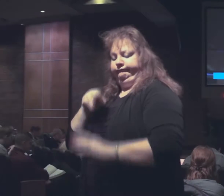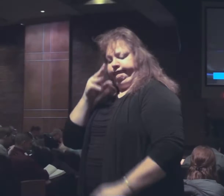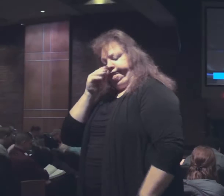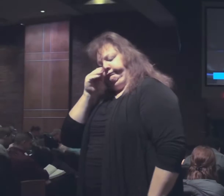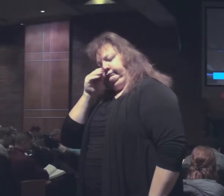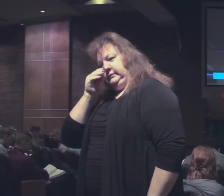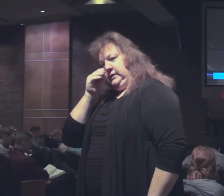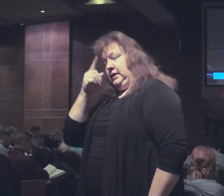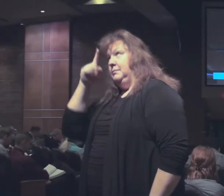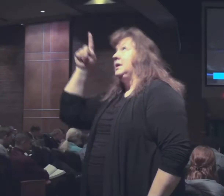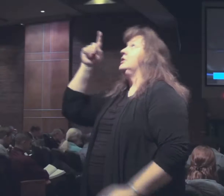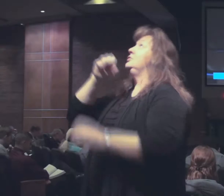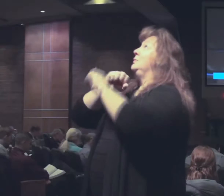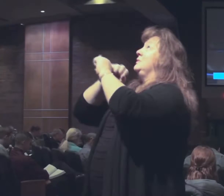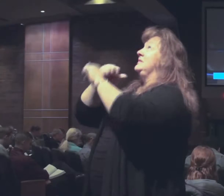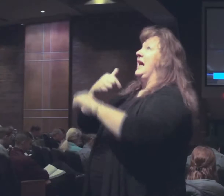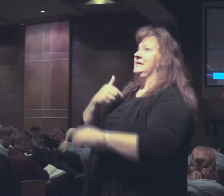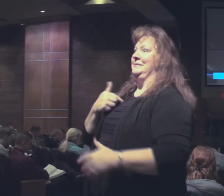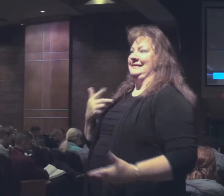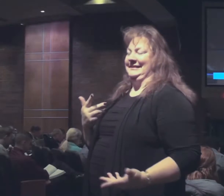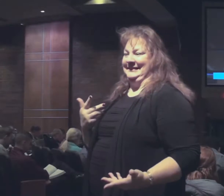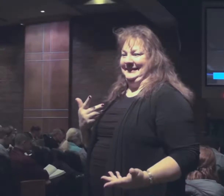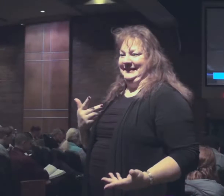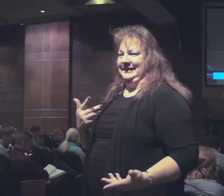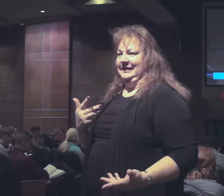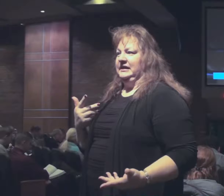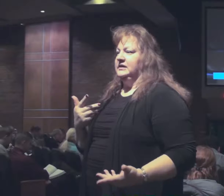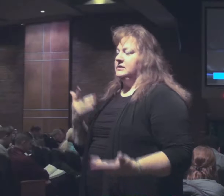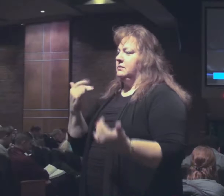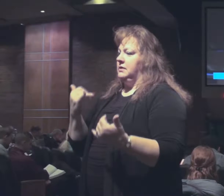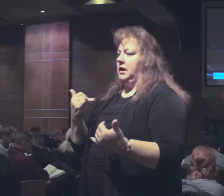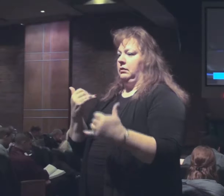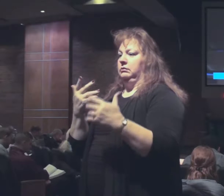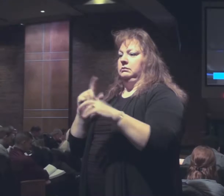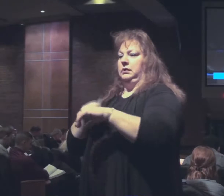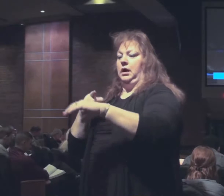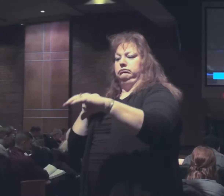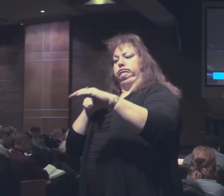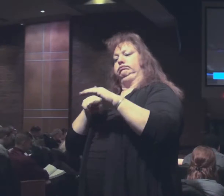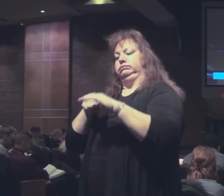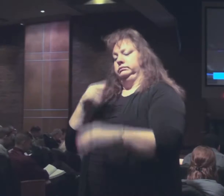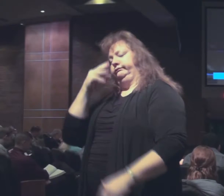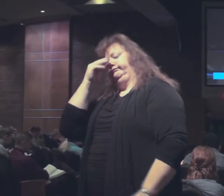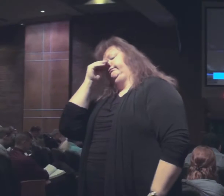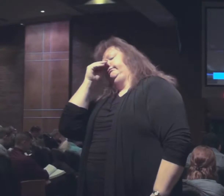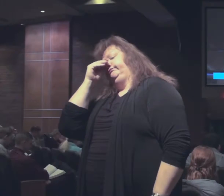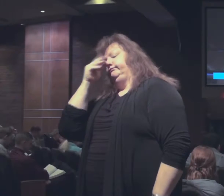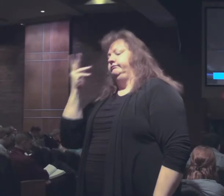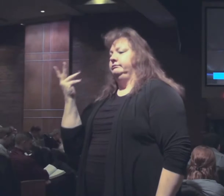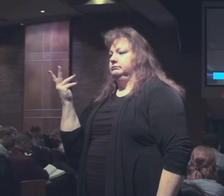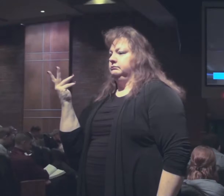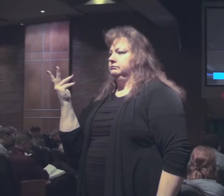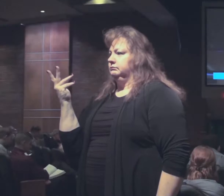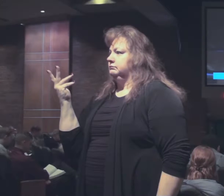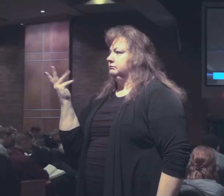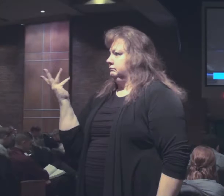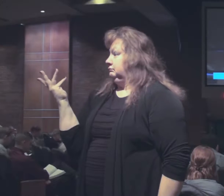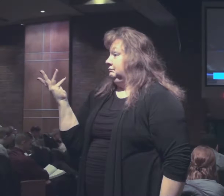make me to dwell in safety. So he's talking about going to bed, going to sleep.